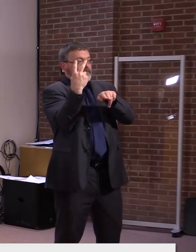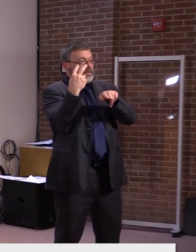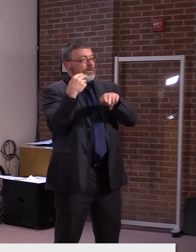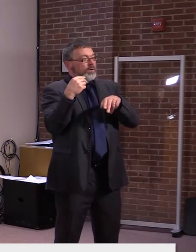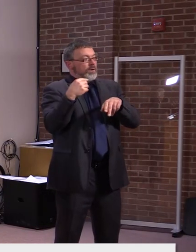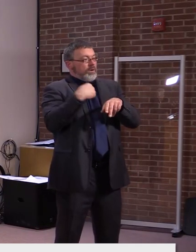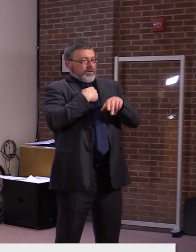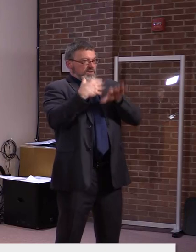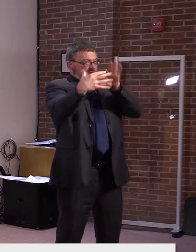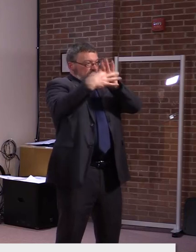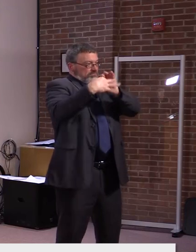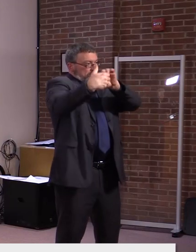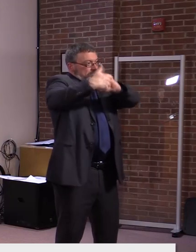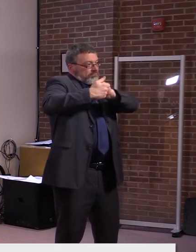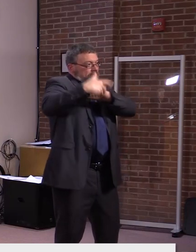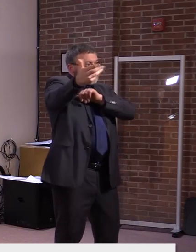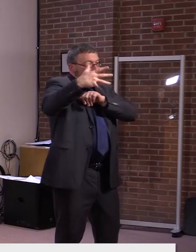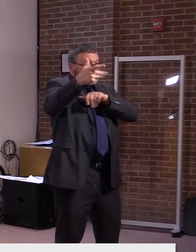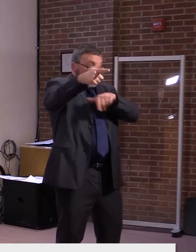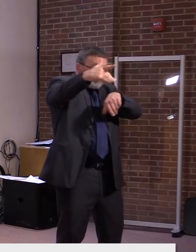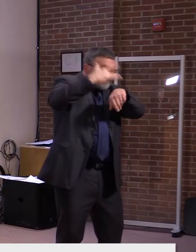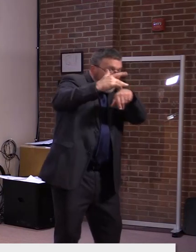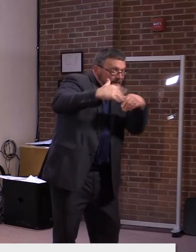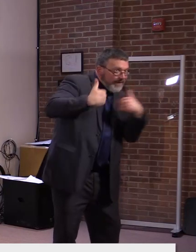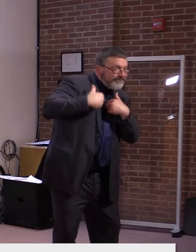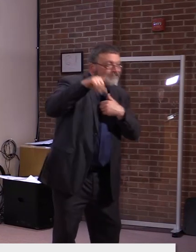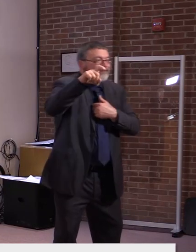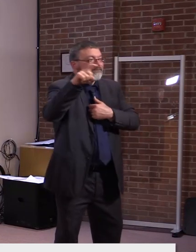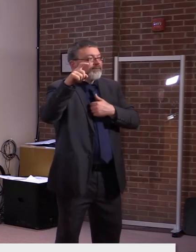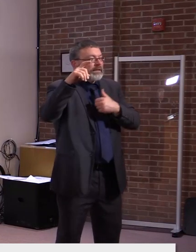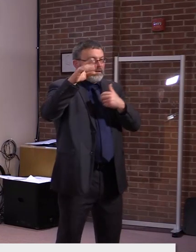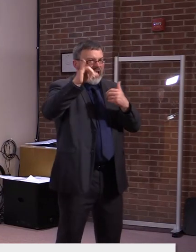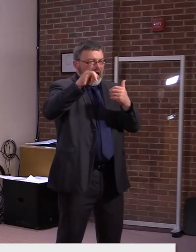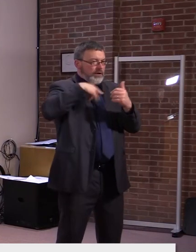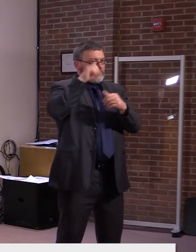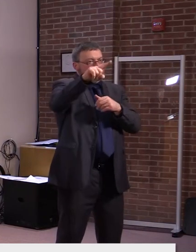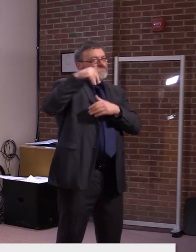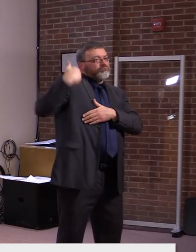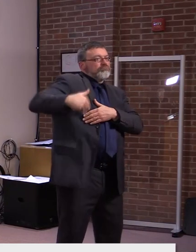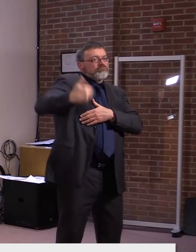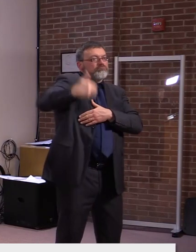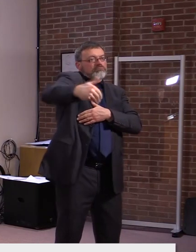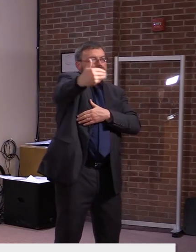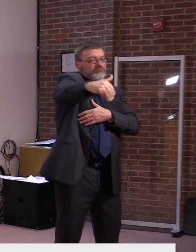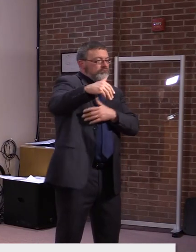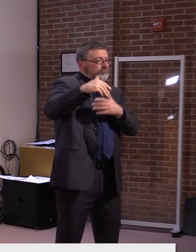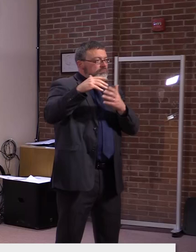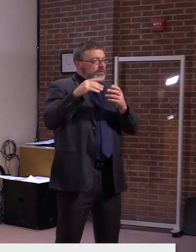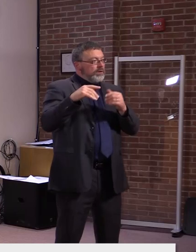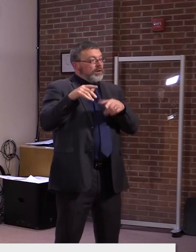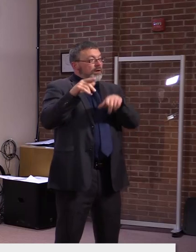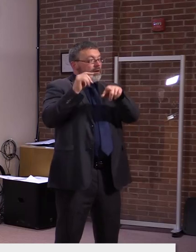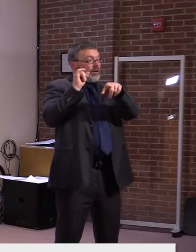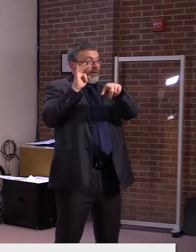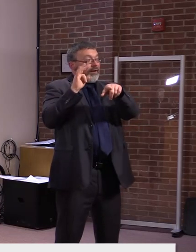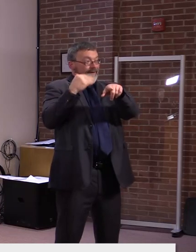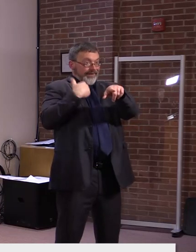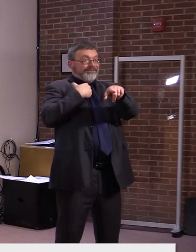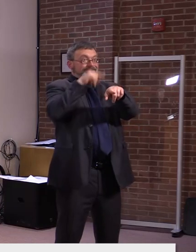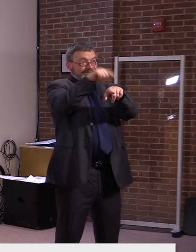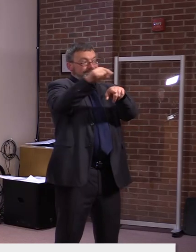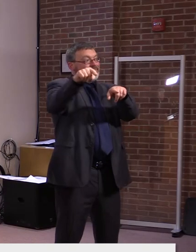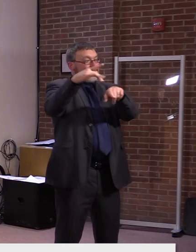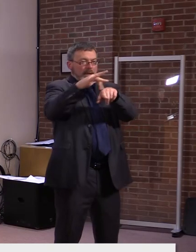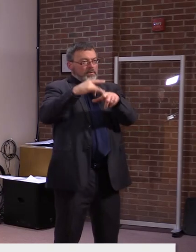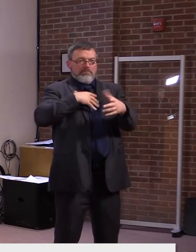is whatever is available at that time. So if there are some available beds, we'll use